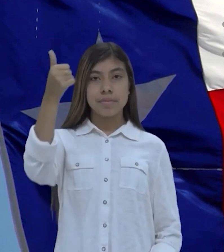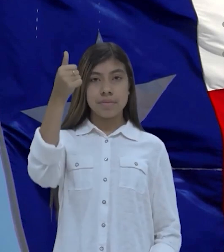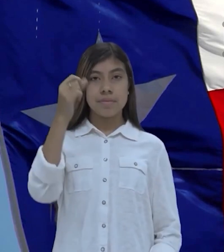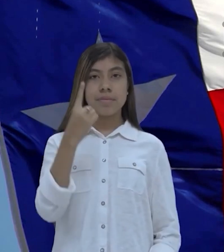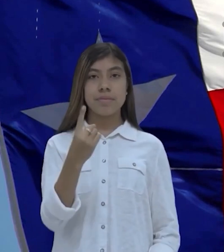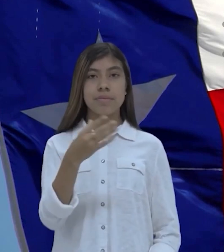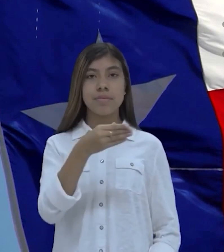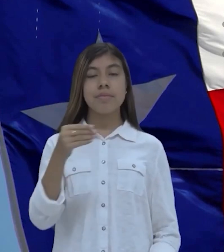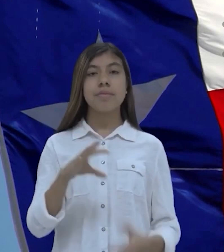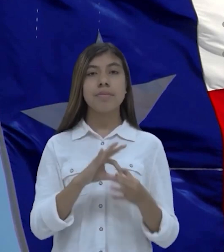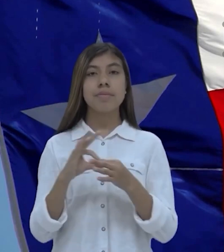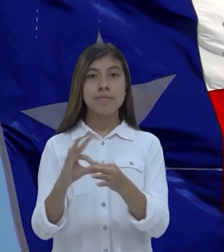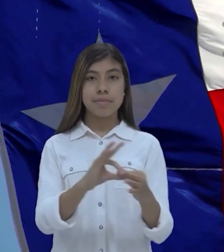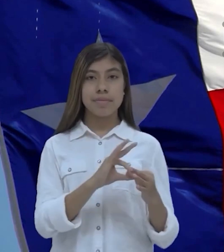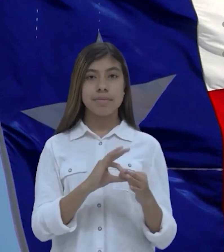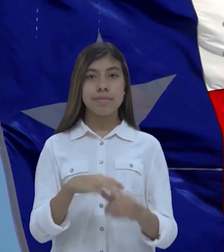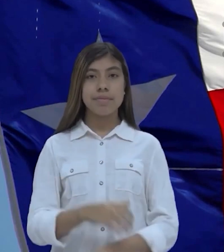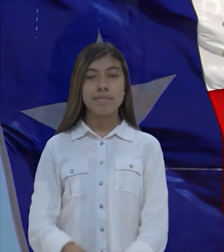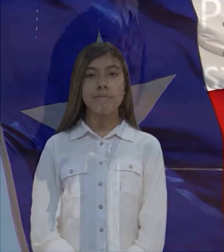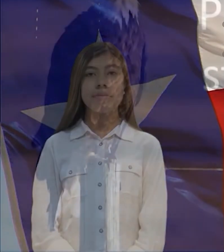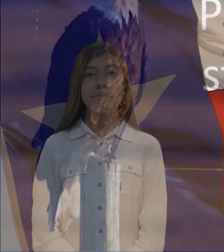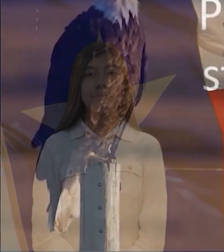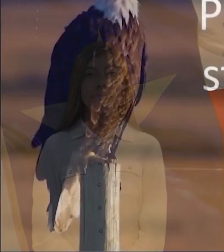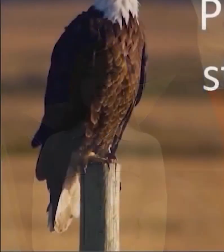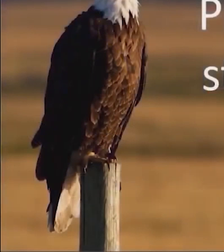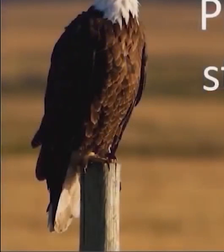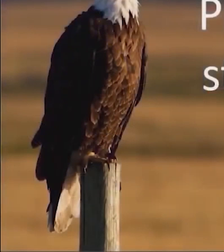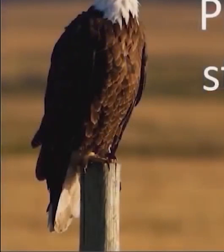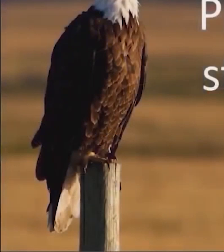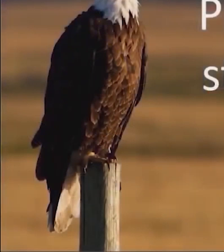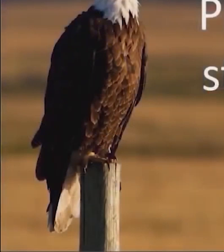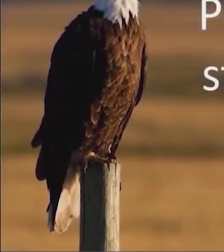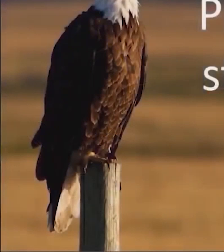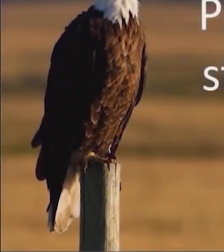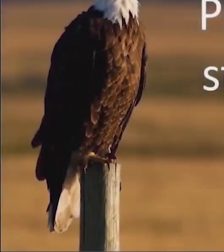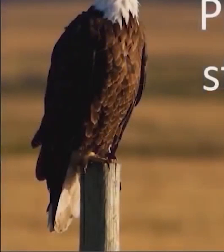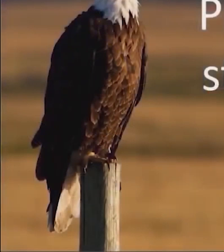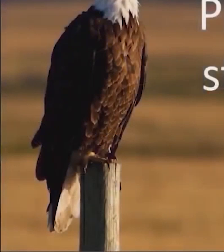God, one and indivisible. Please remain standing for a moment of silence.